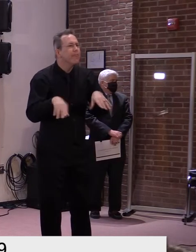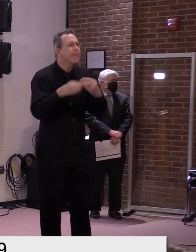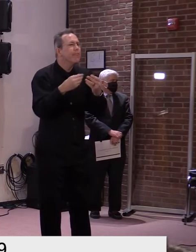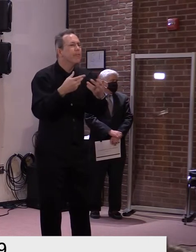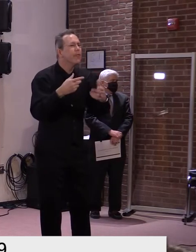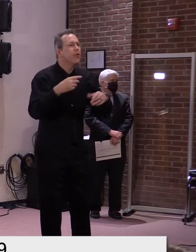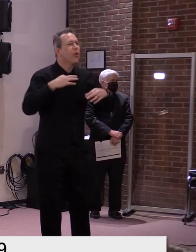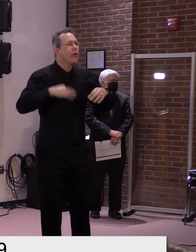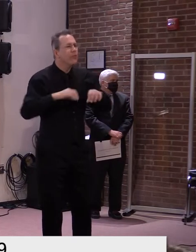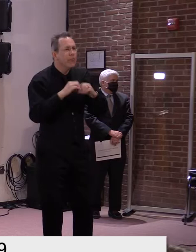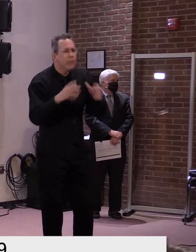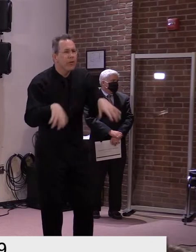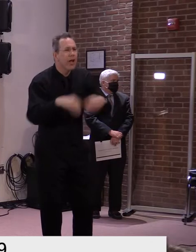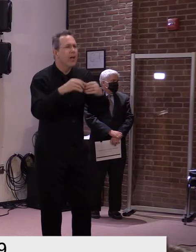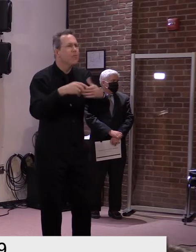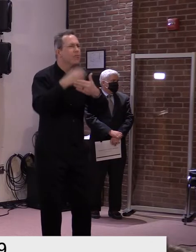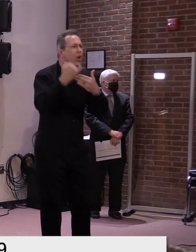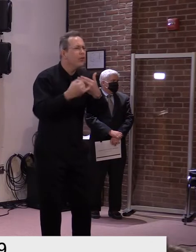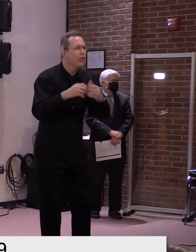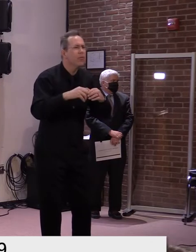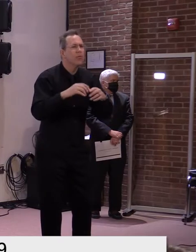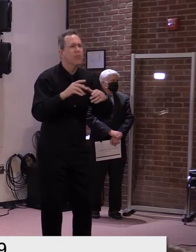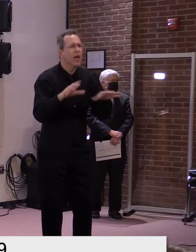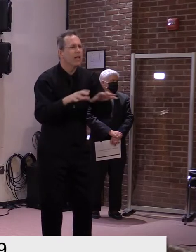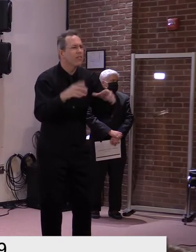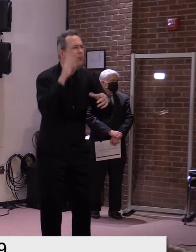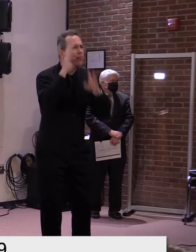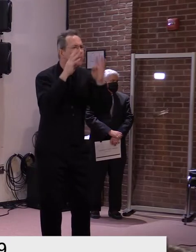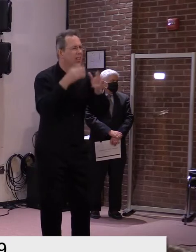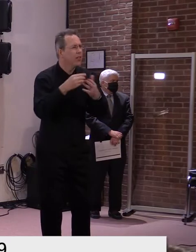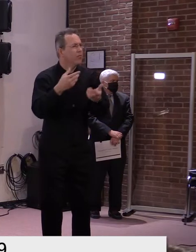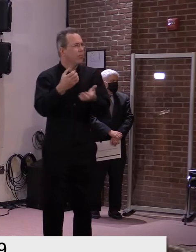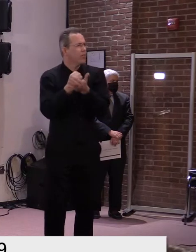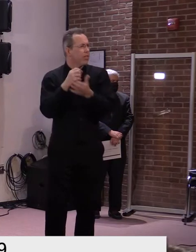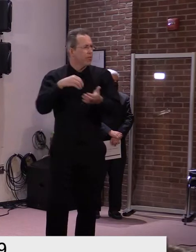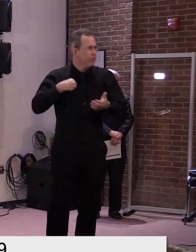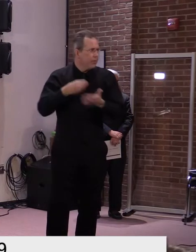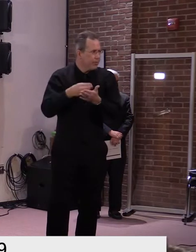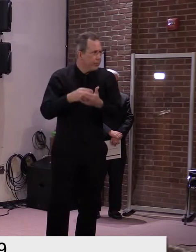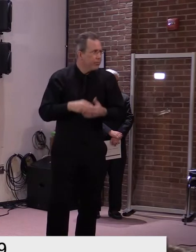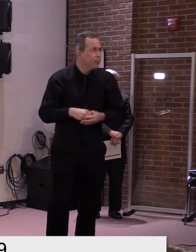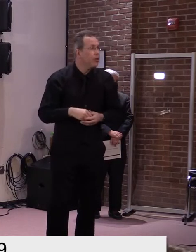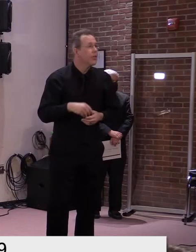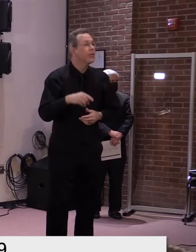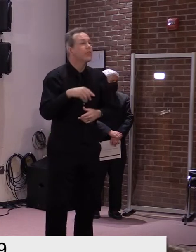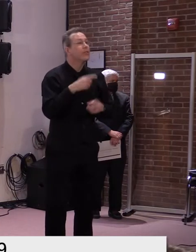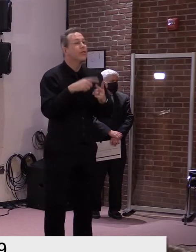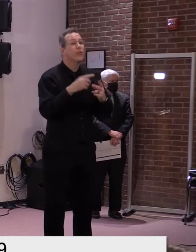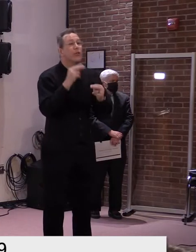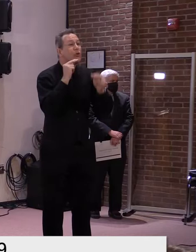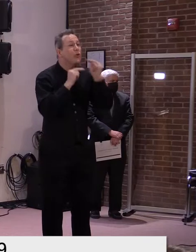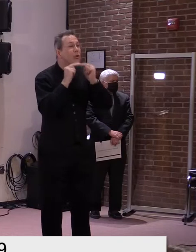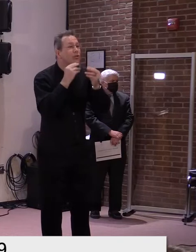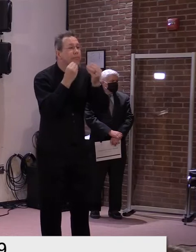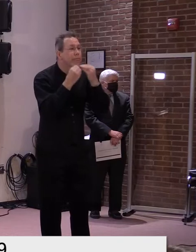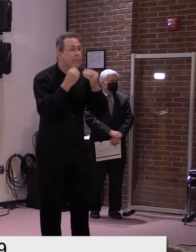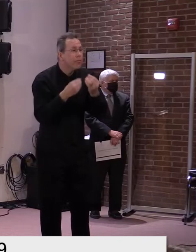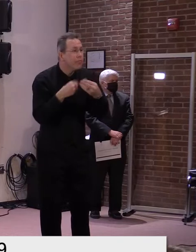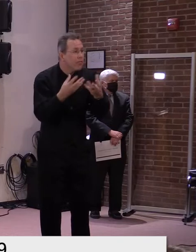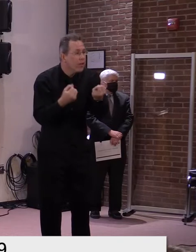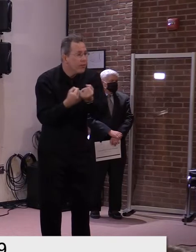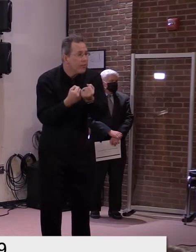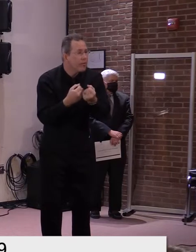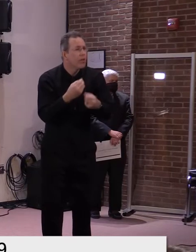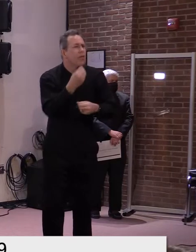immediately, the Act includes an expansion of nutrition assistance through the SNAP program, an extension of the emergency provision